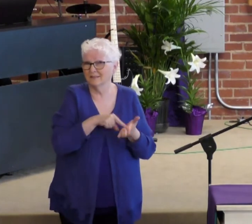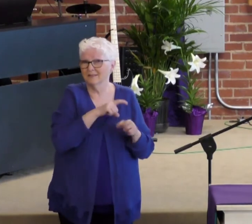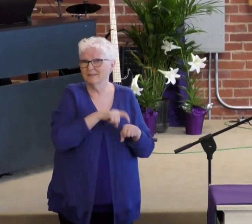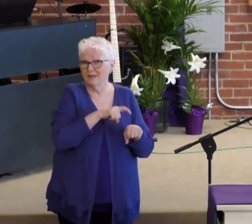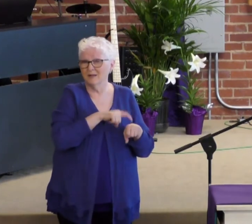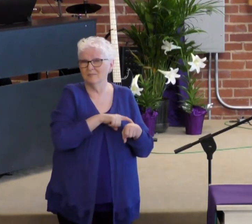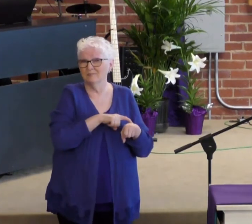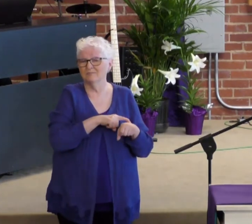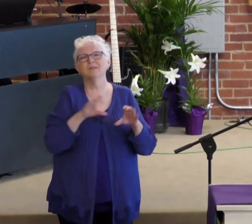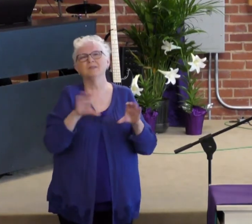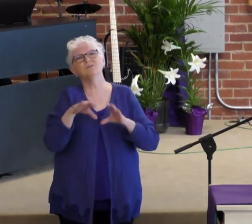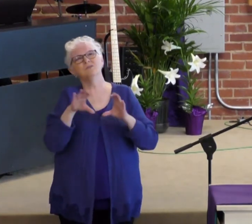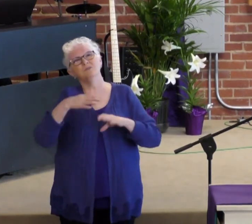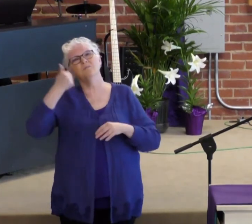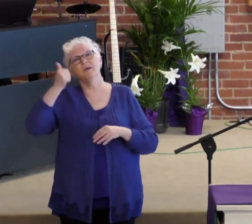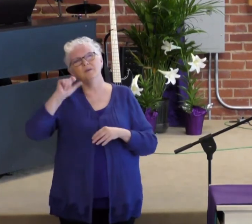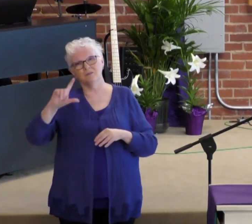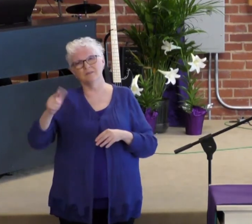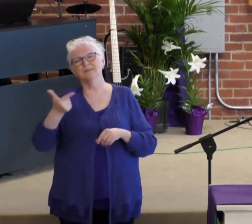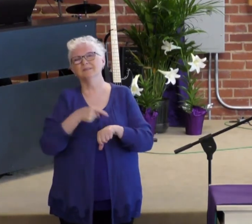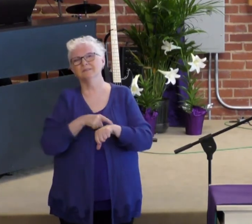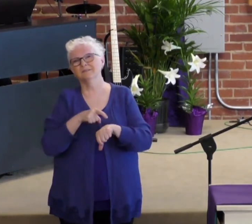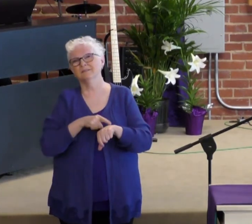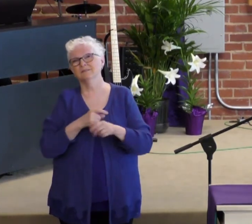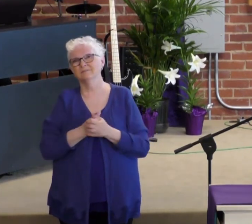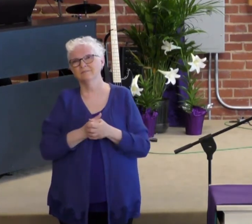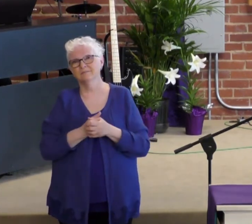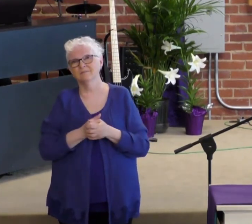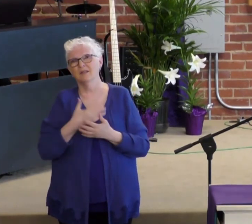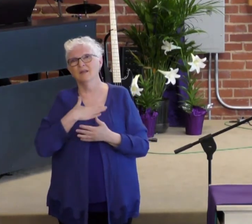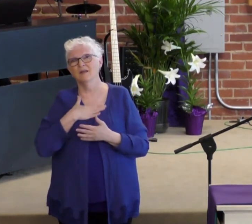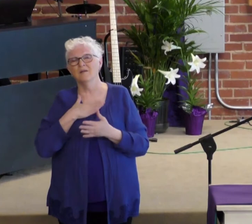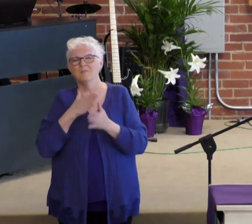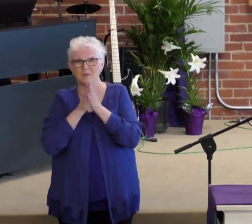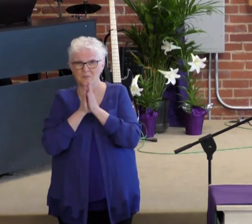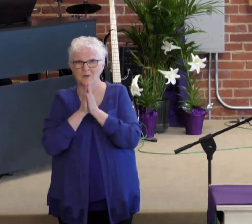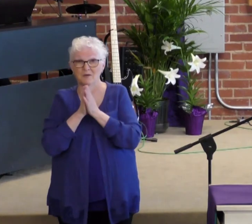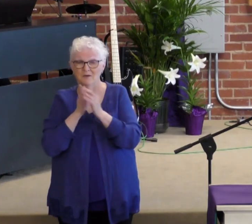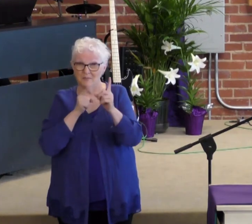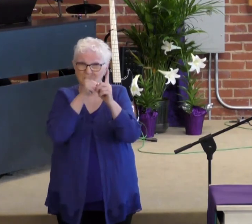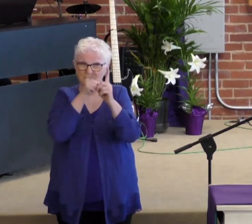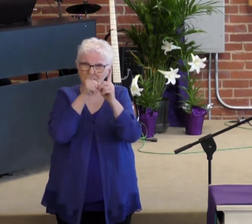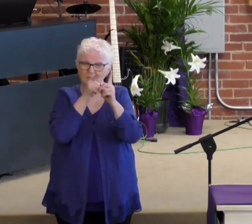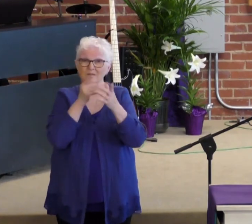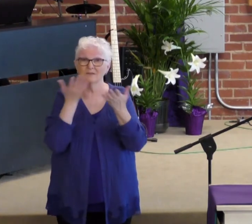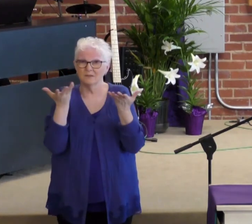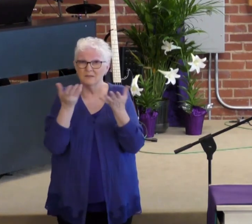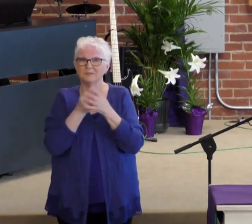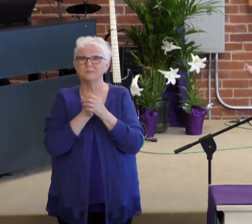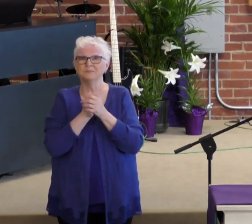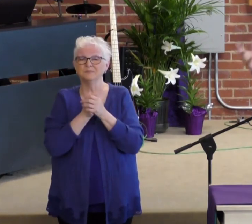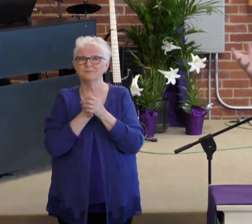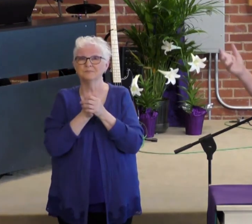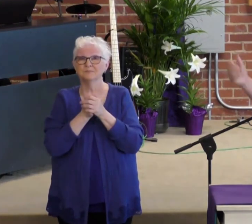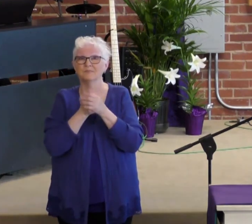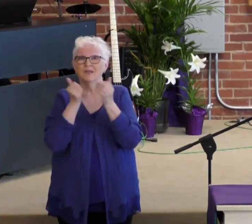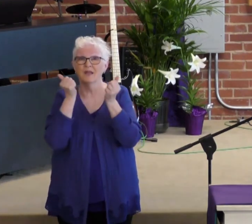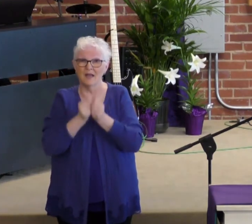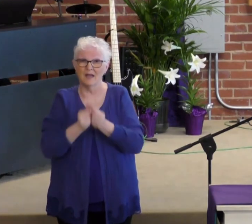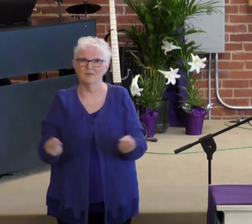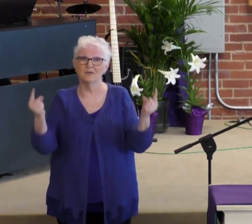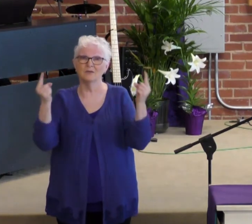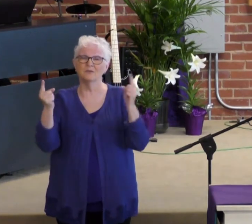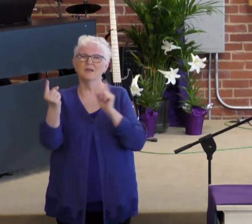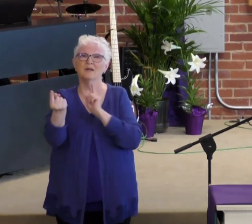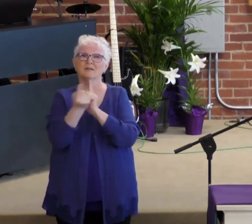you're going to do better the next time. But my prayer and my ambition and my goal is that everybody I